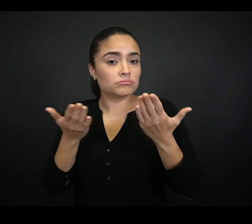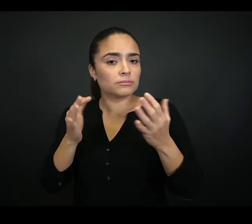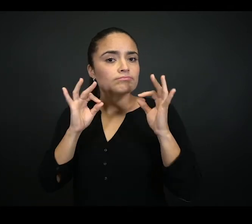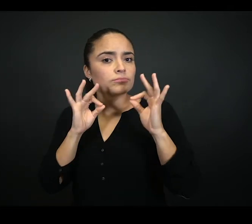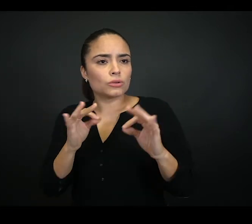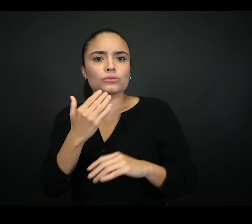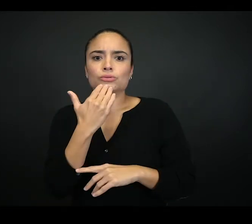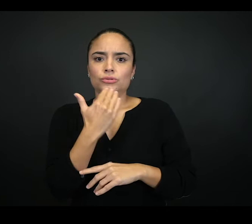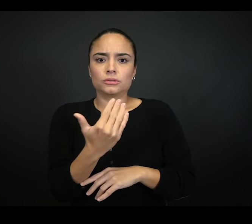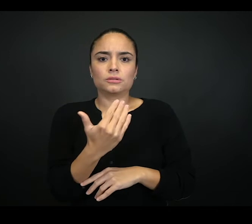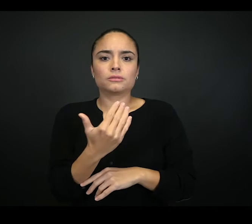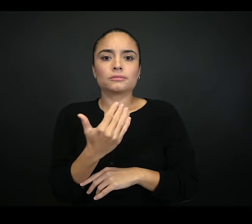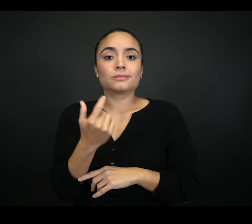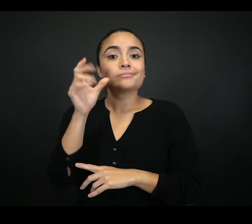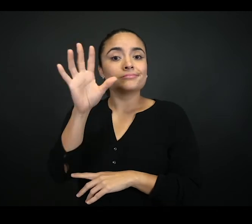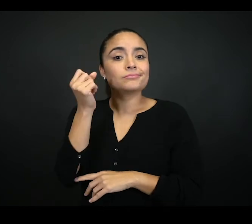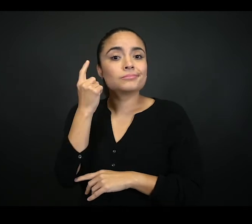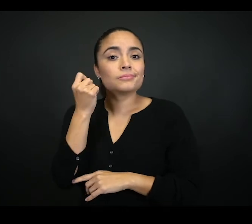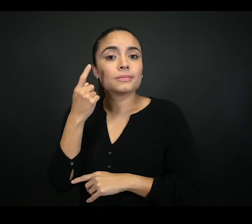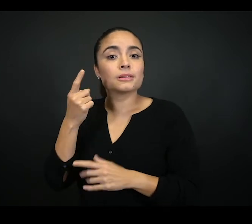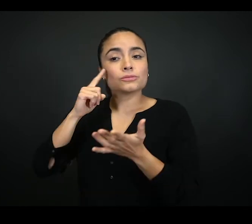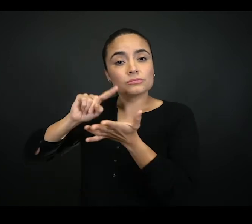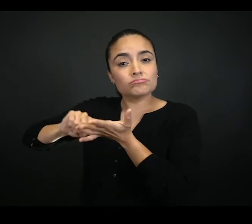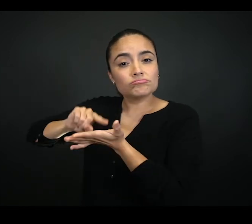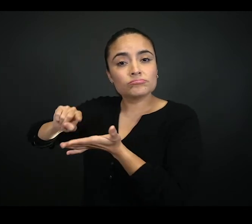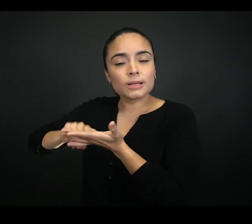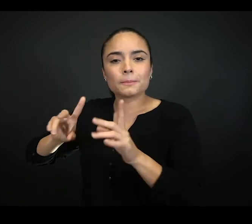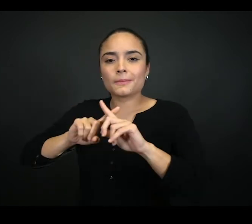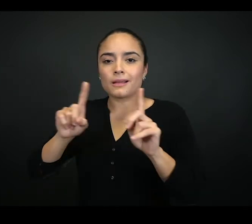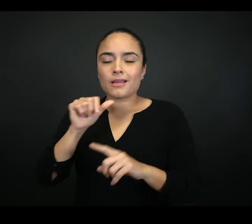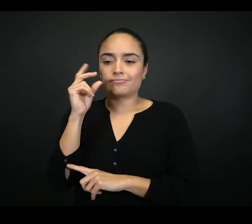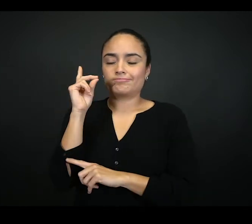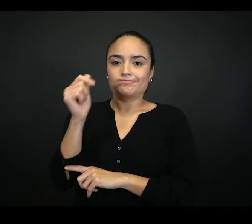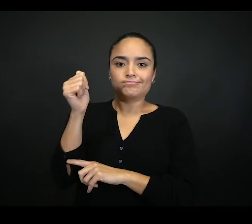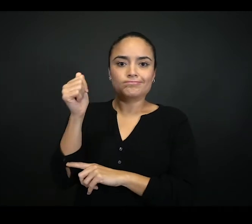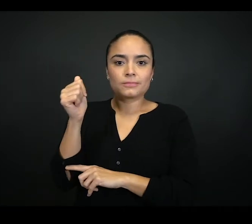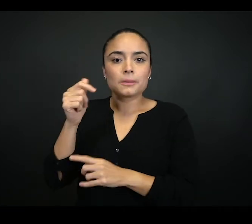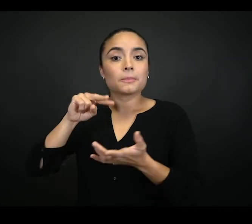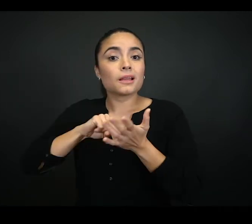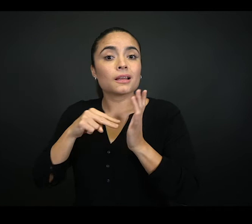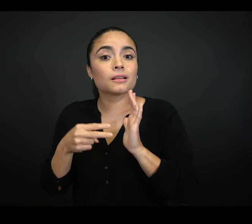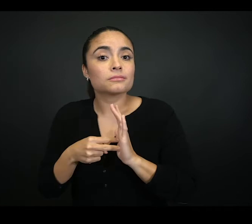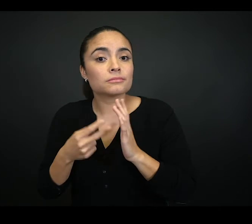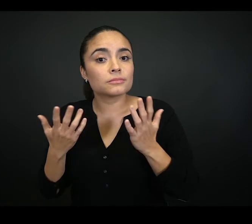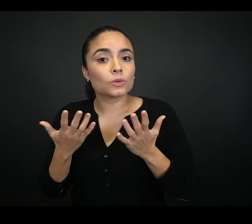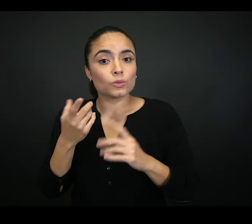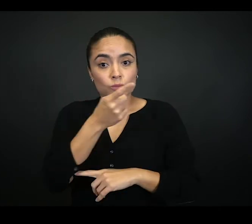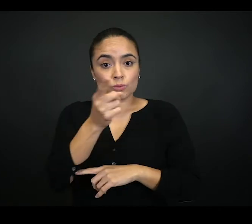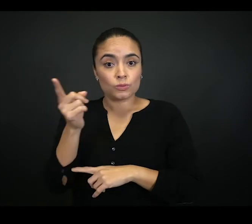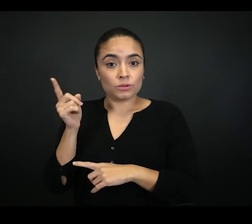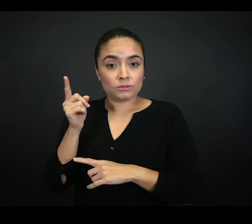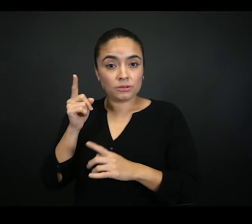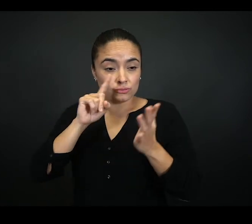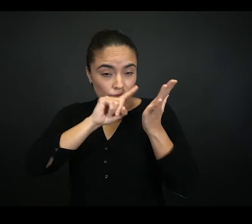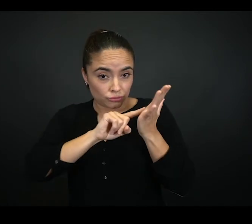results for a couple of days. So it's not that immediate, I'm going to do this drug check and I'm going to know exactly